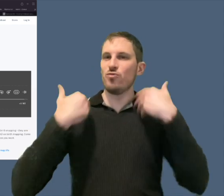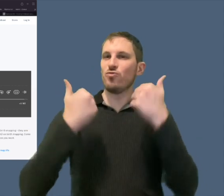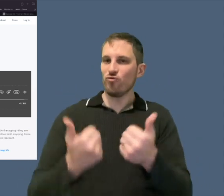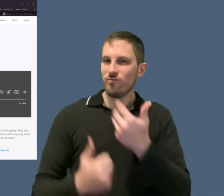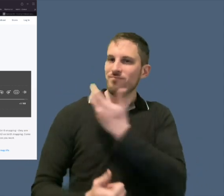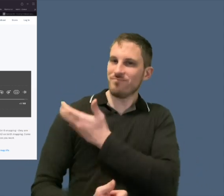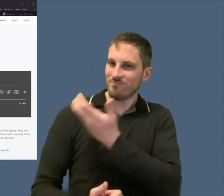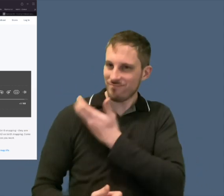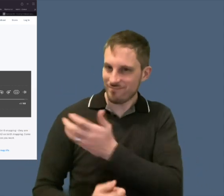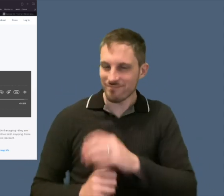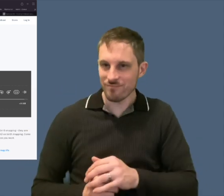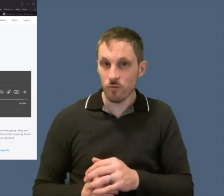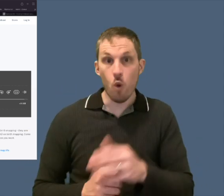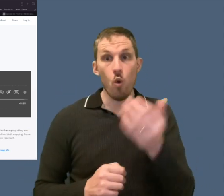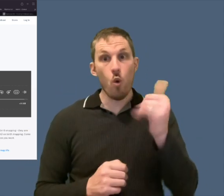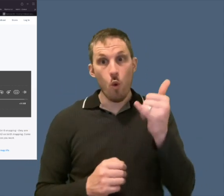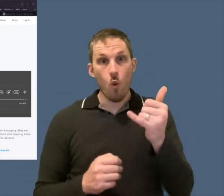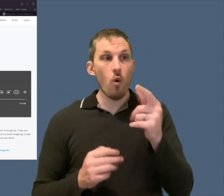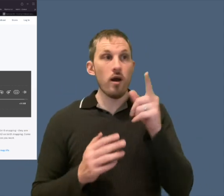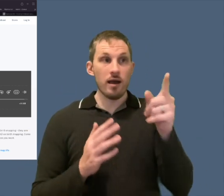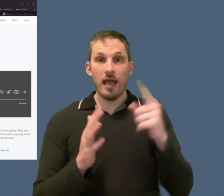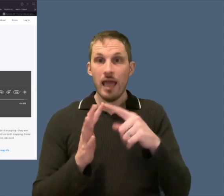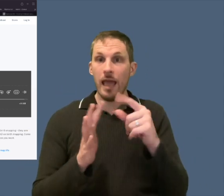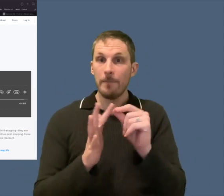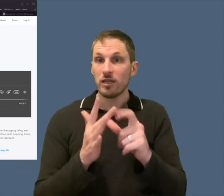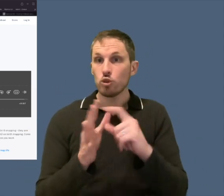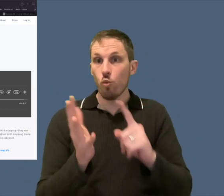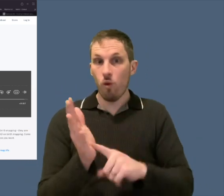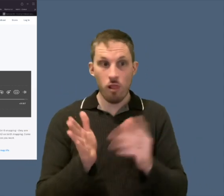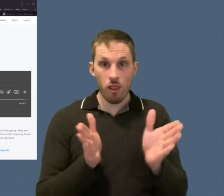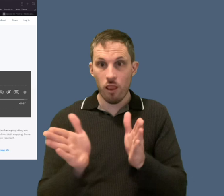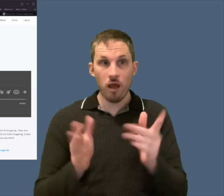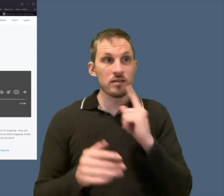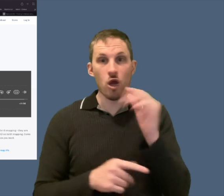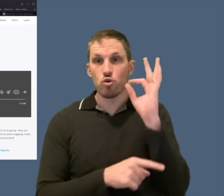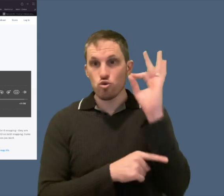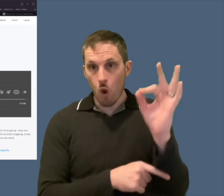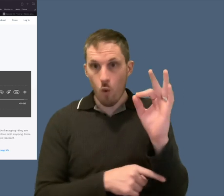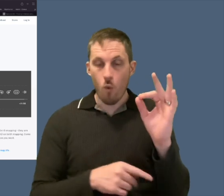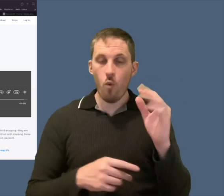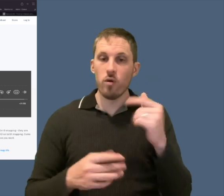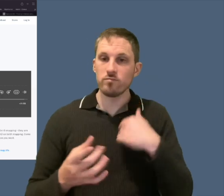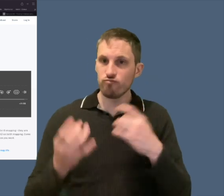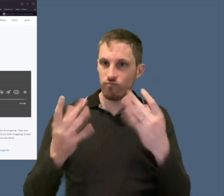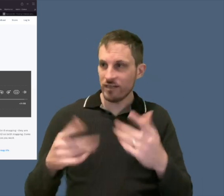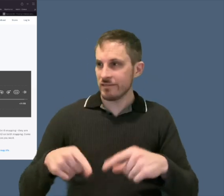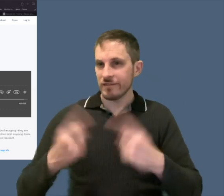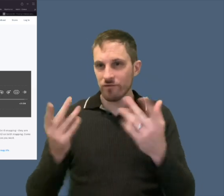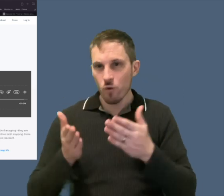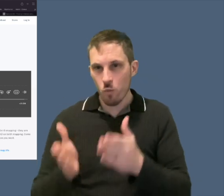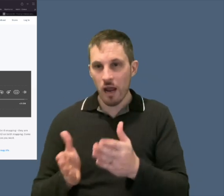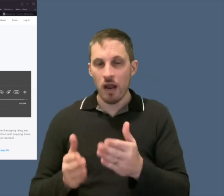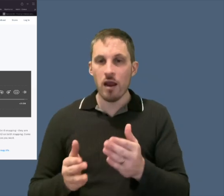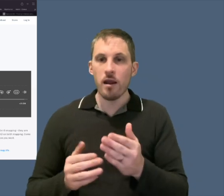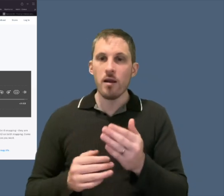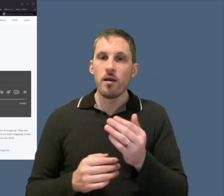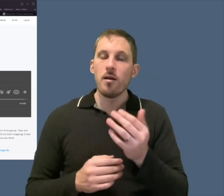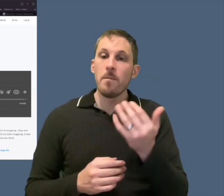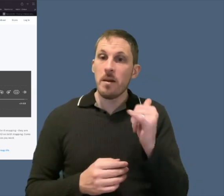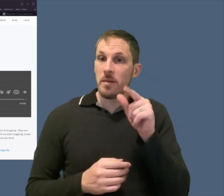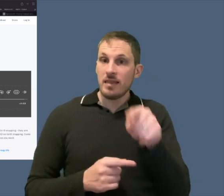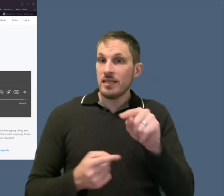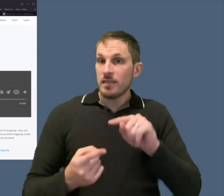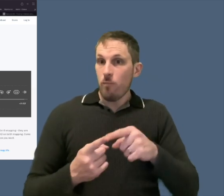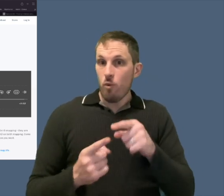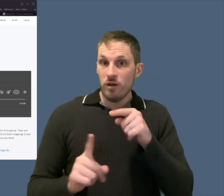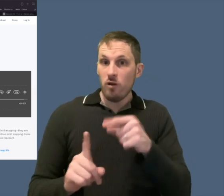junction point is either no, try something else if you've got more in your arsenal ready to go, Or it might be that that's the detour point where the